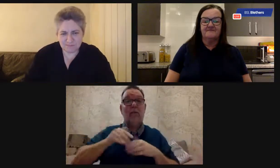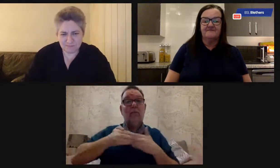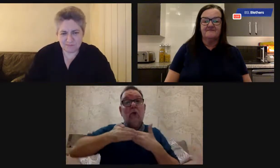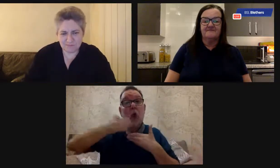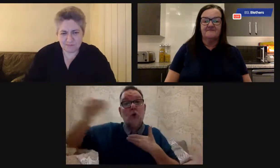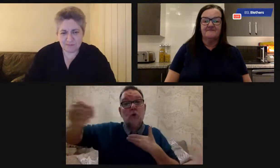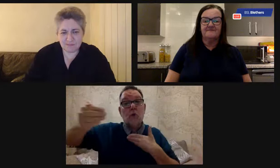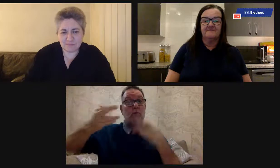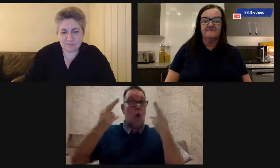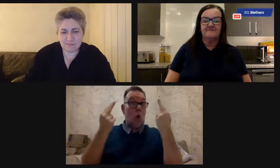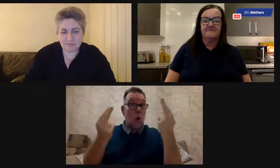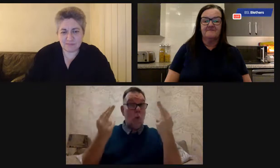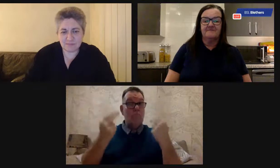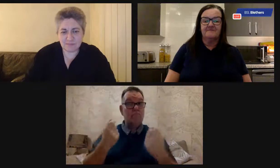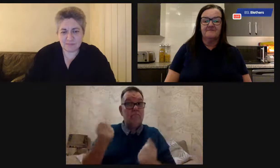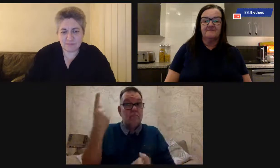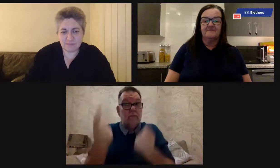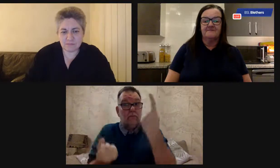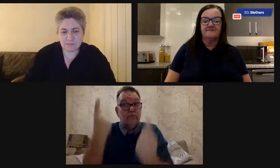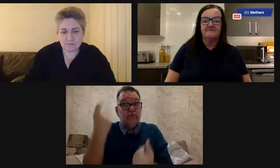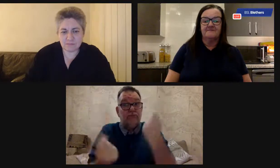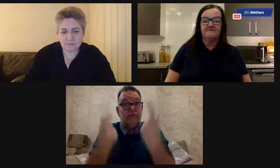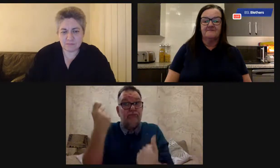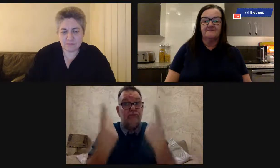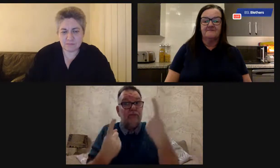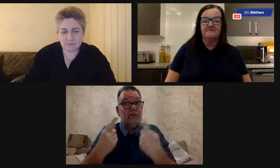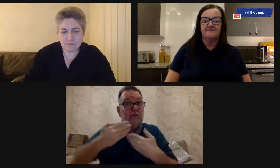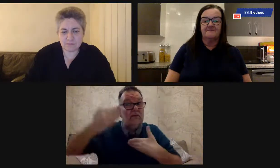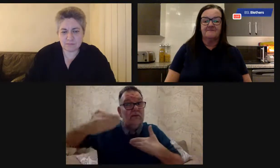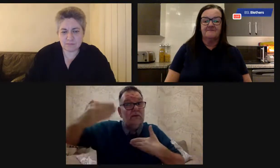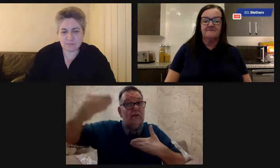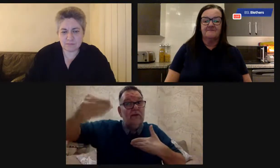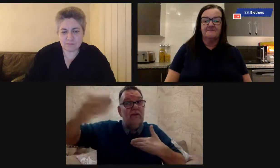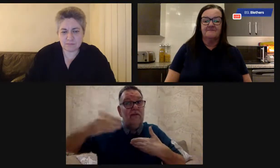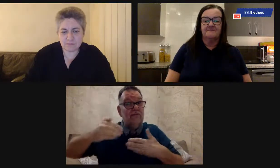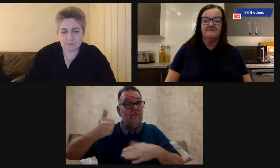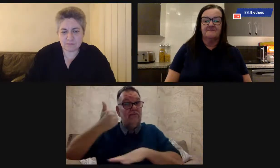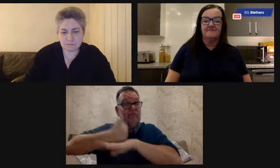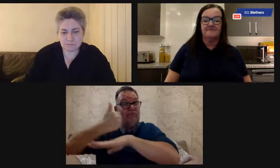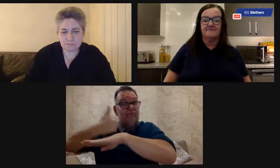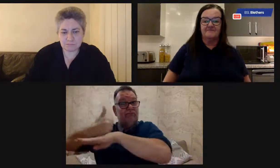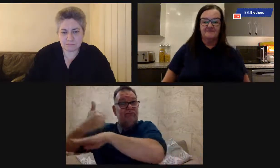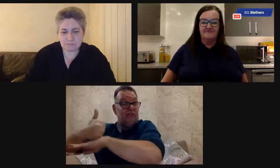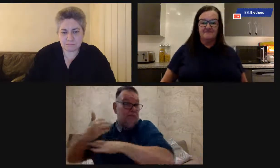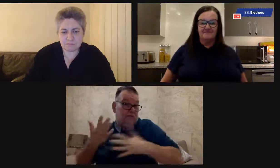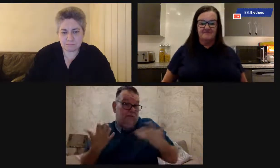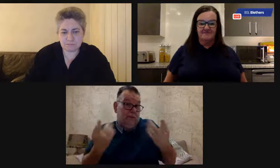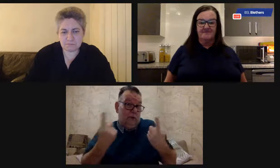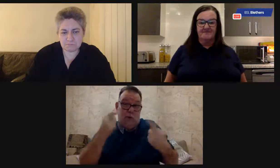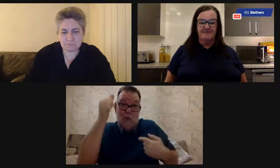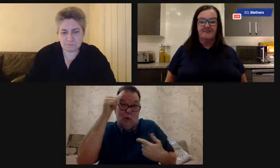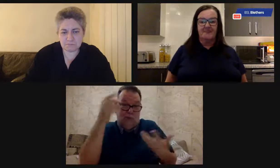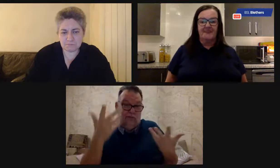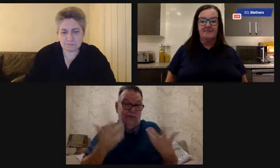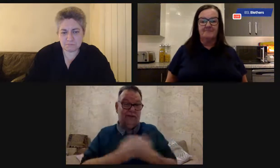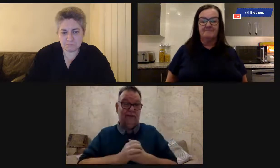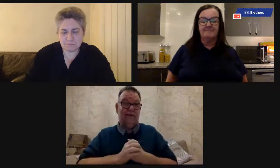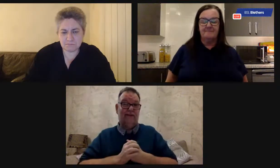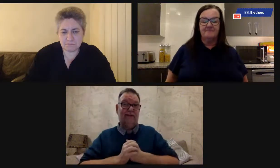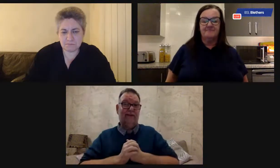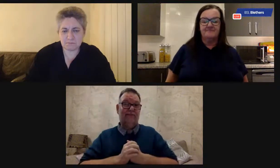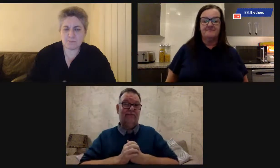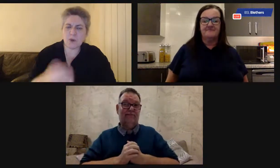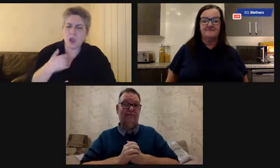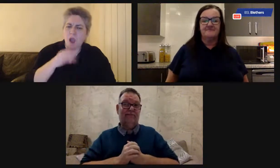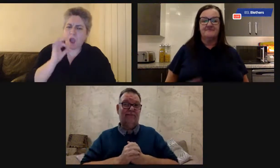much information and conversation. So the deaf people are waving their hands morning and at night. That's all you see.